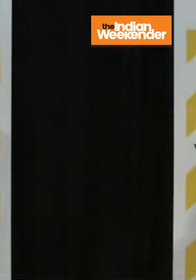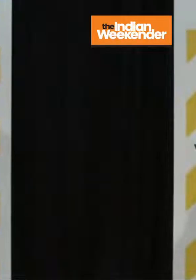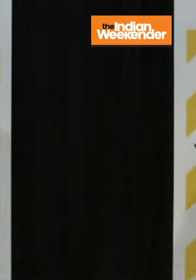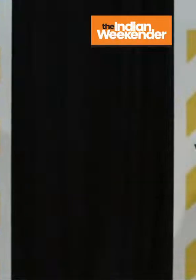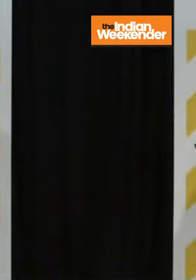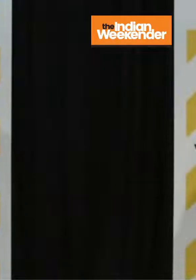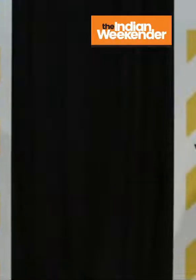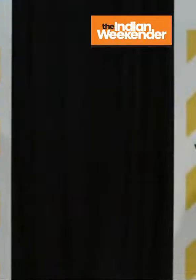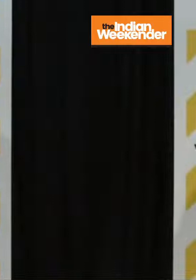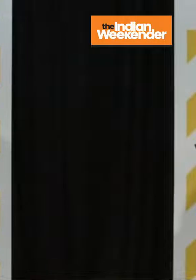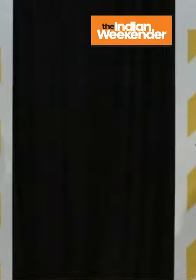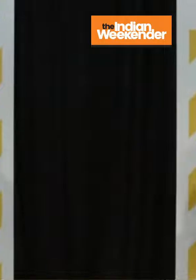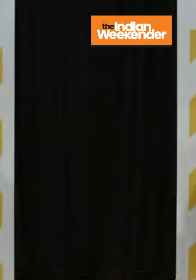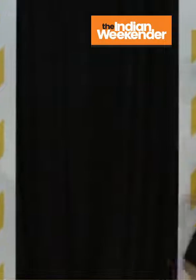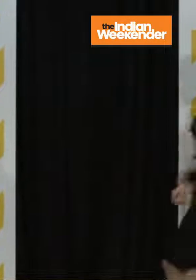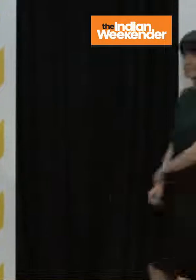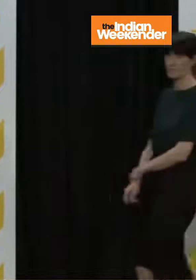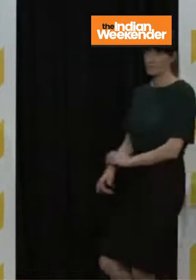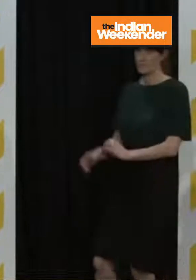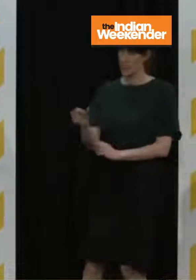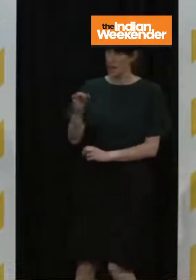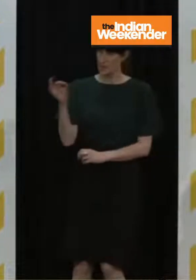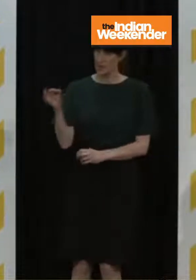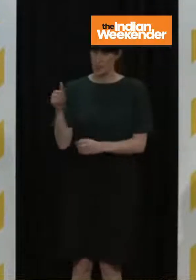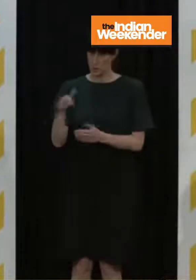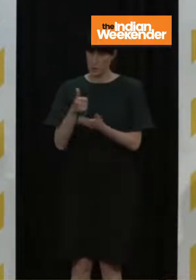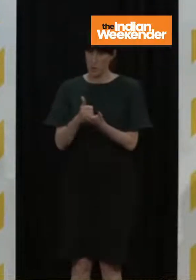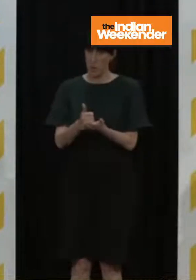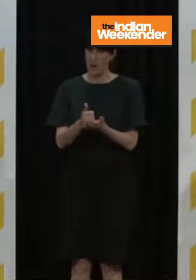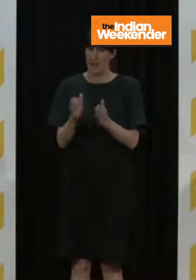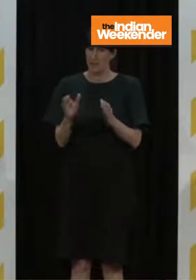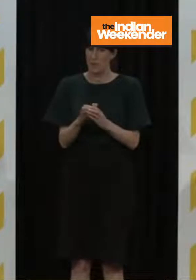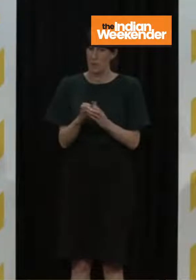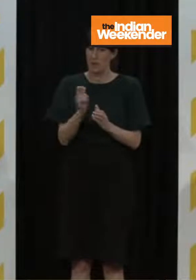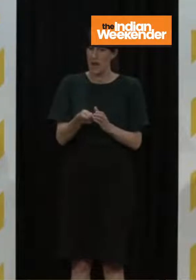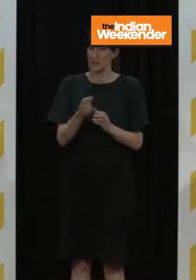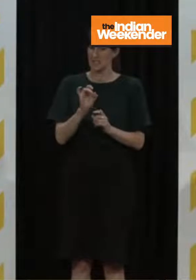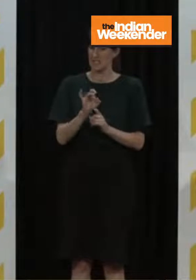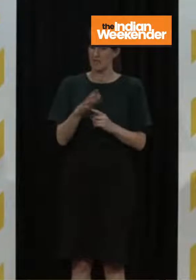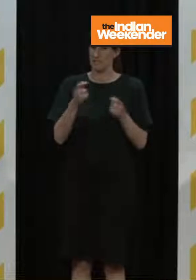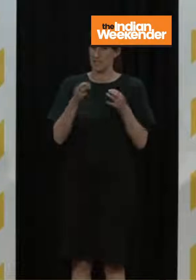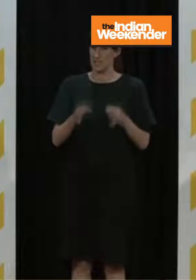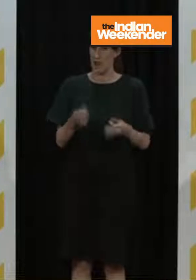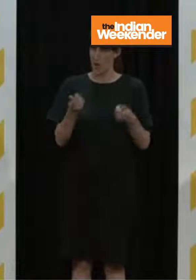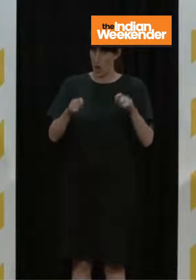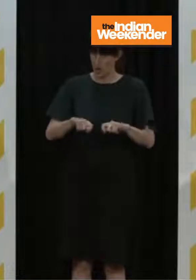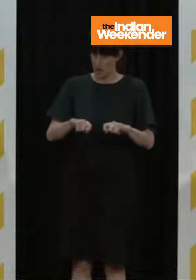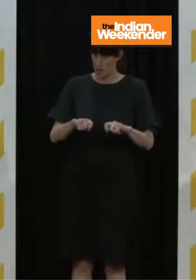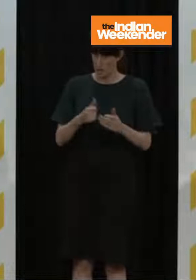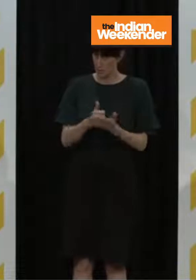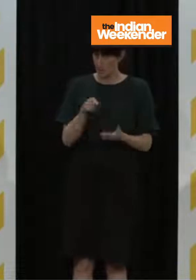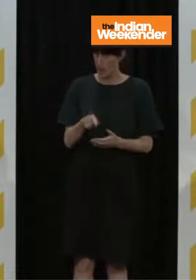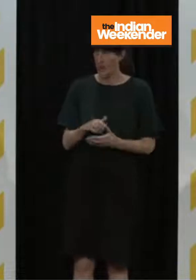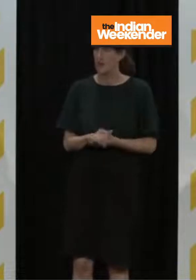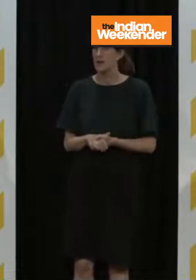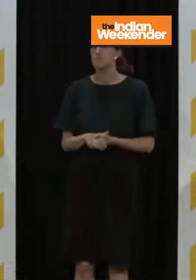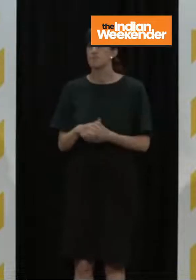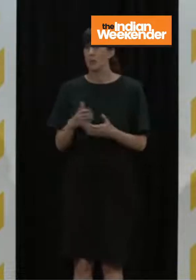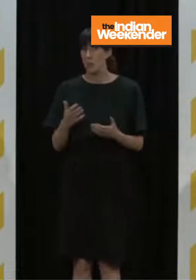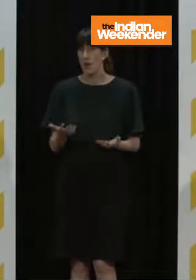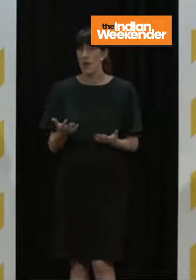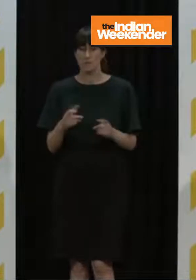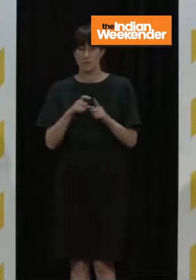rules though, or would you expect that they engage first? As I said, I am aware that in that instance there has been close engagement between